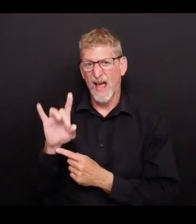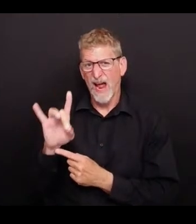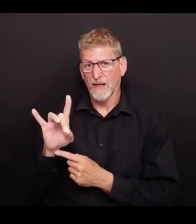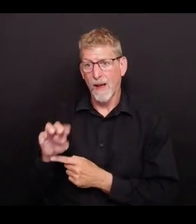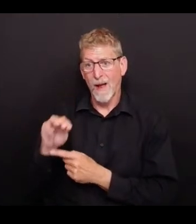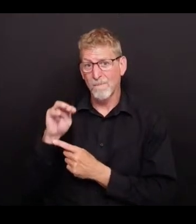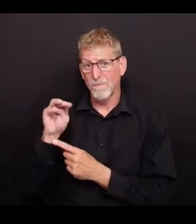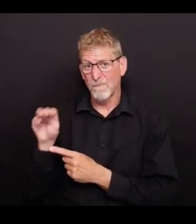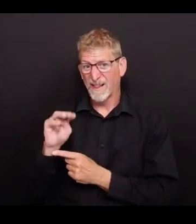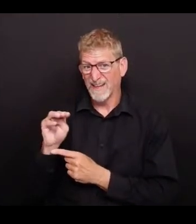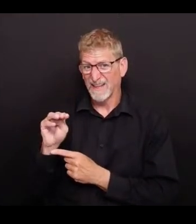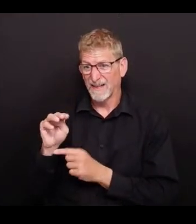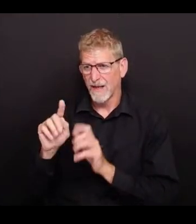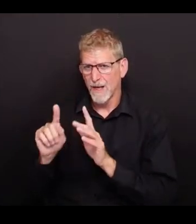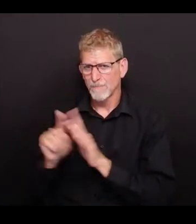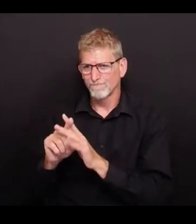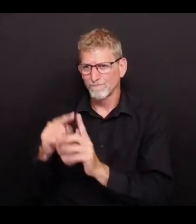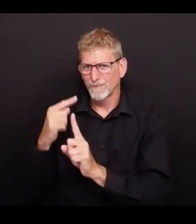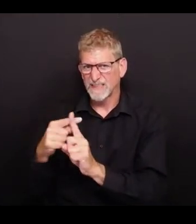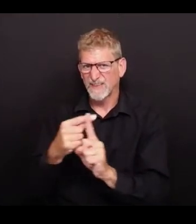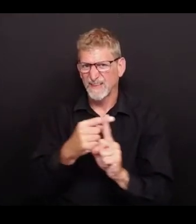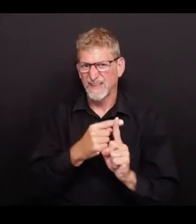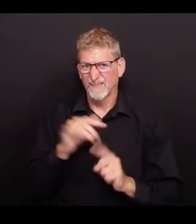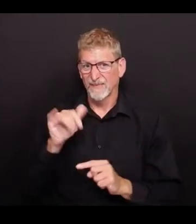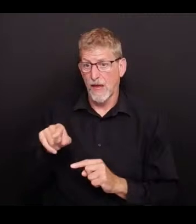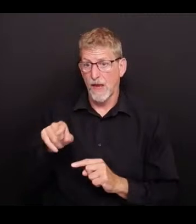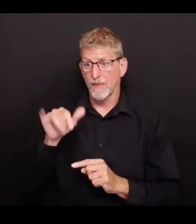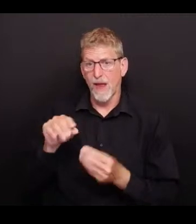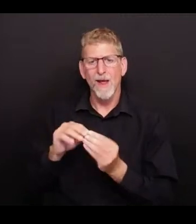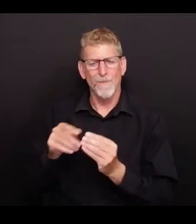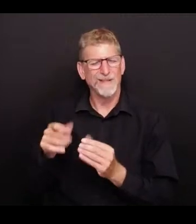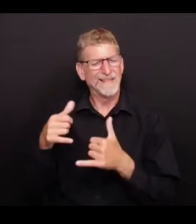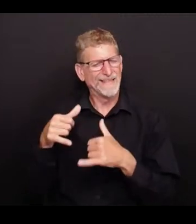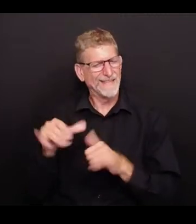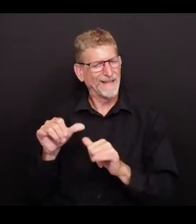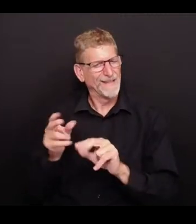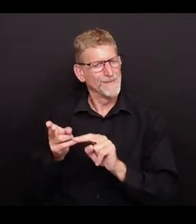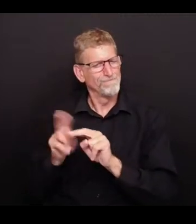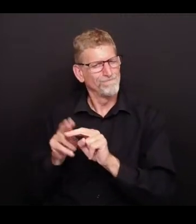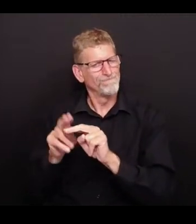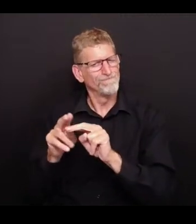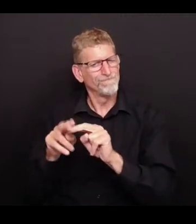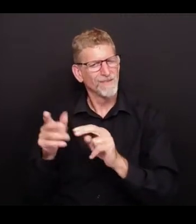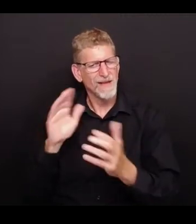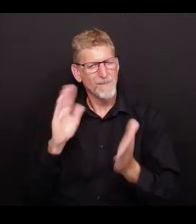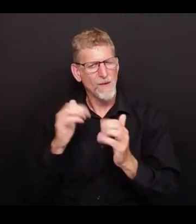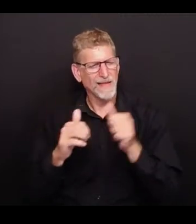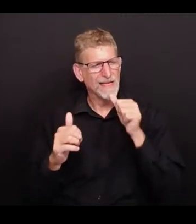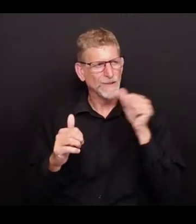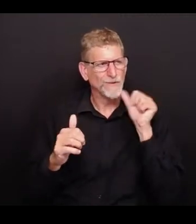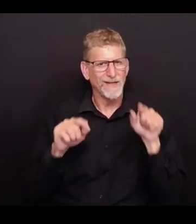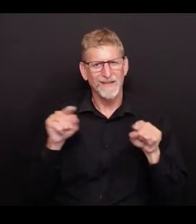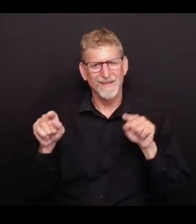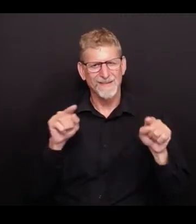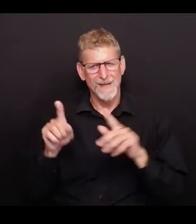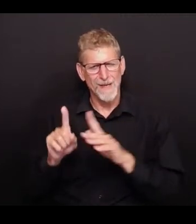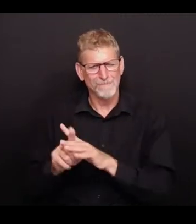million cases, up 528,599 from yesterday, and